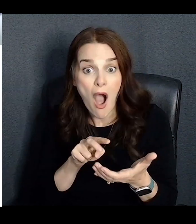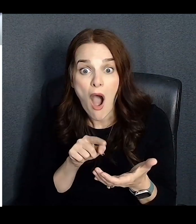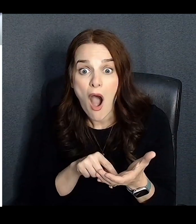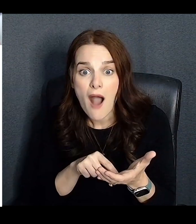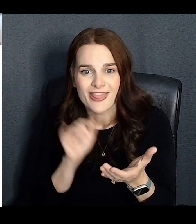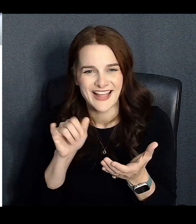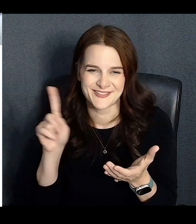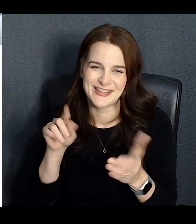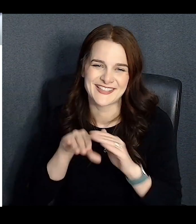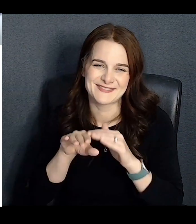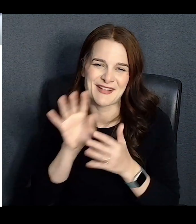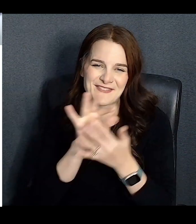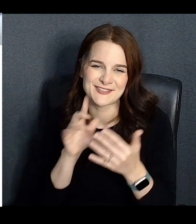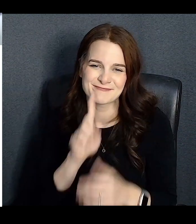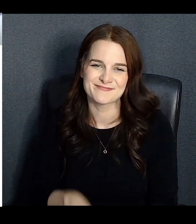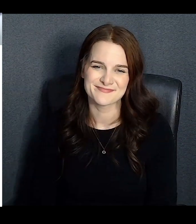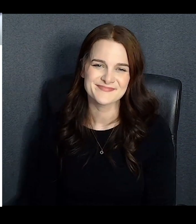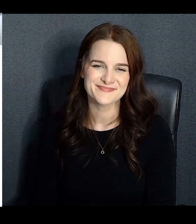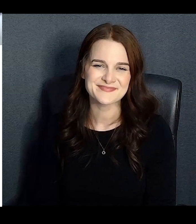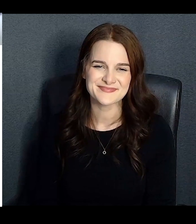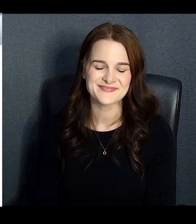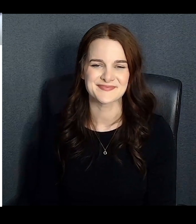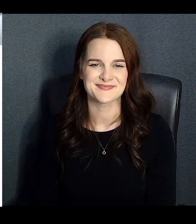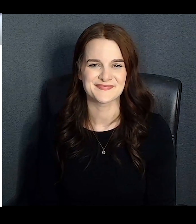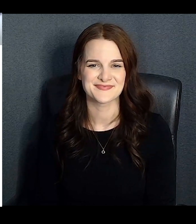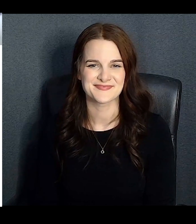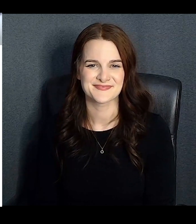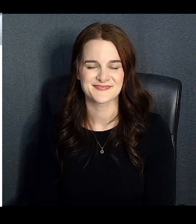this on your phone, and that's exactly where your accessibility features will be.